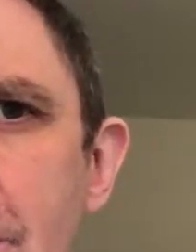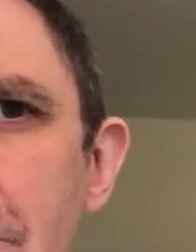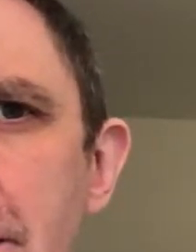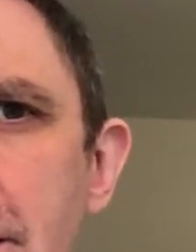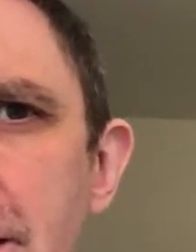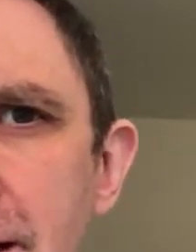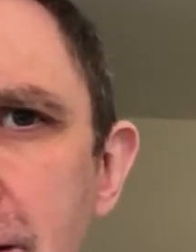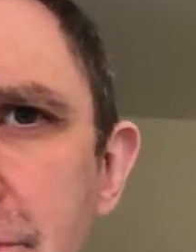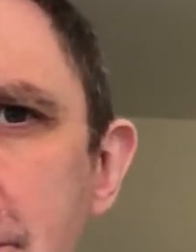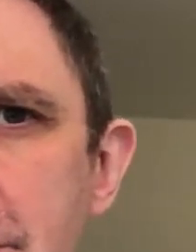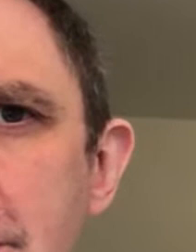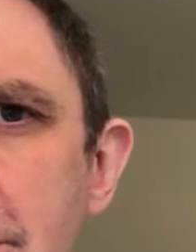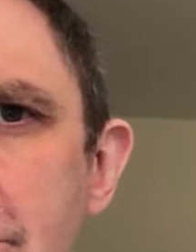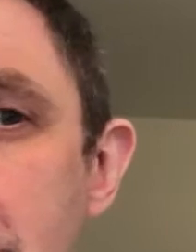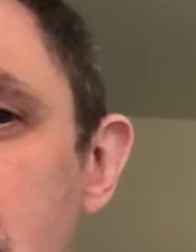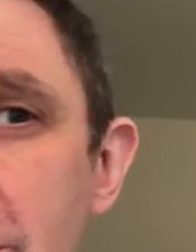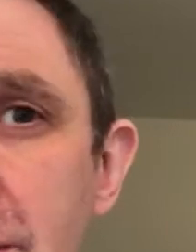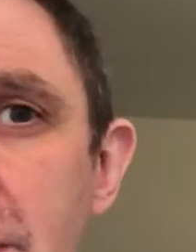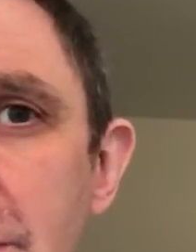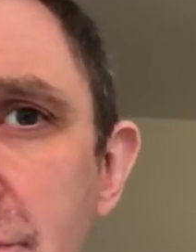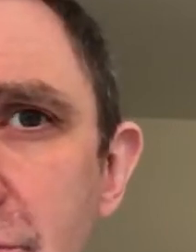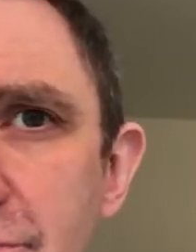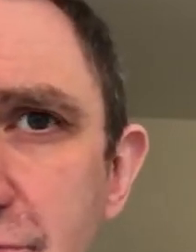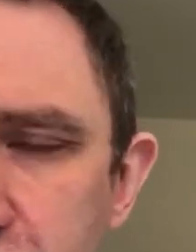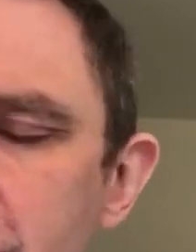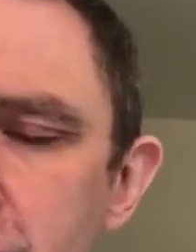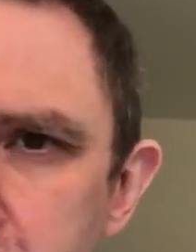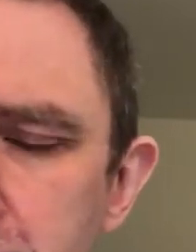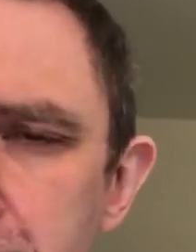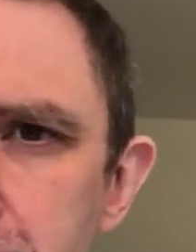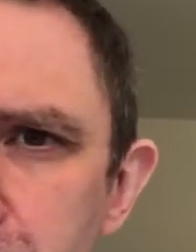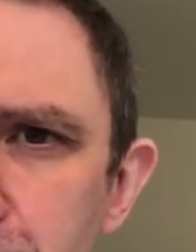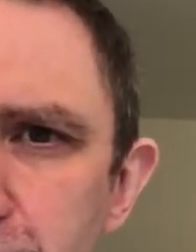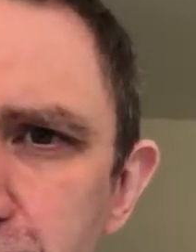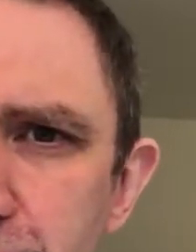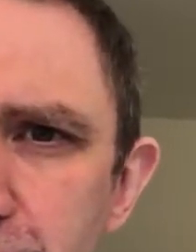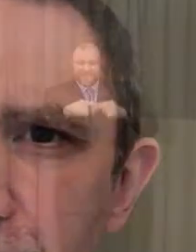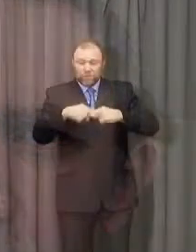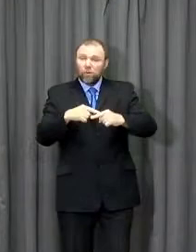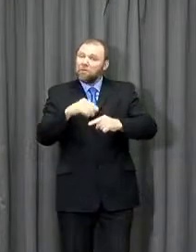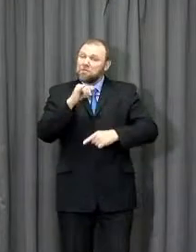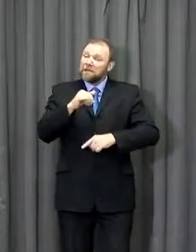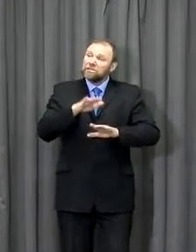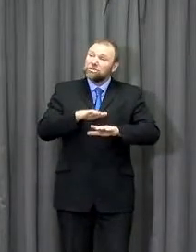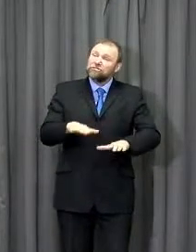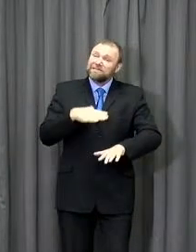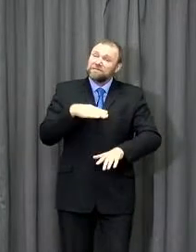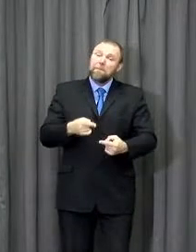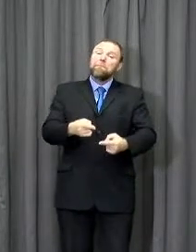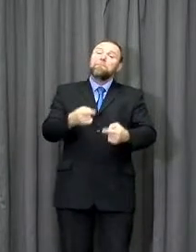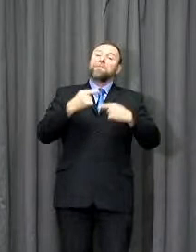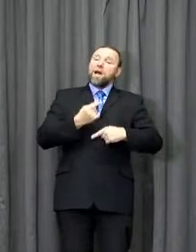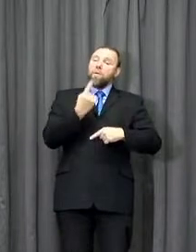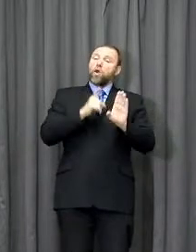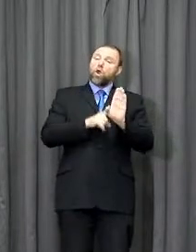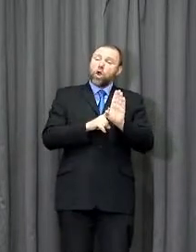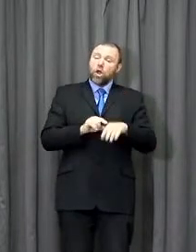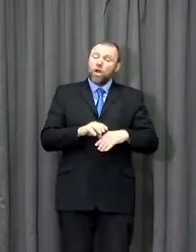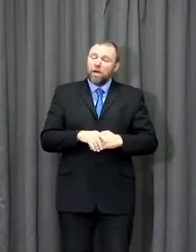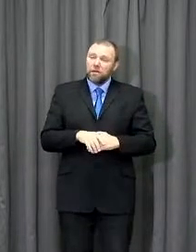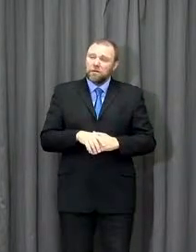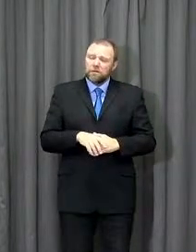sooner? And if this continues, could there be a need for children to just repeat a year? Well, the issue